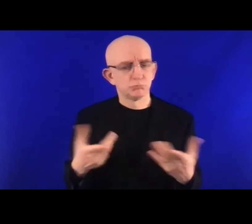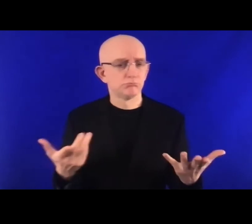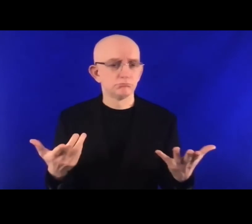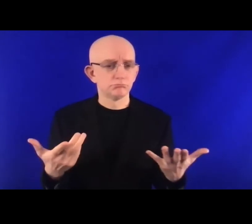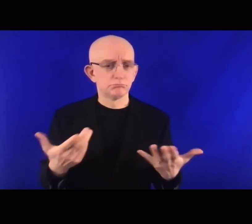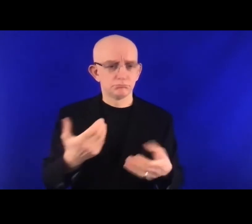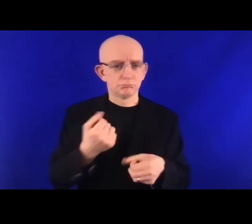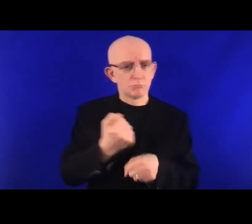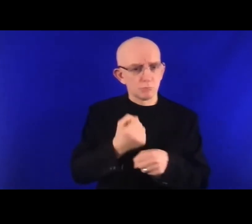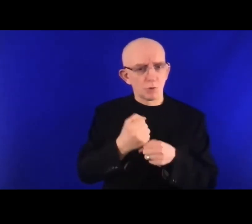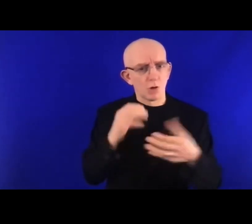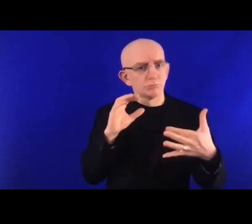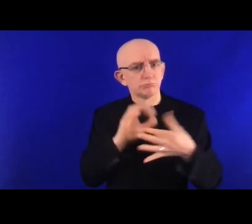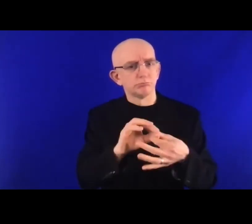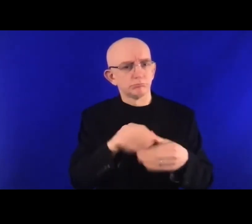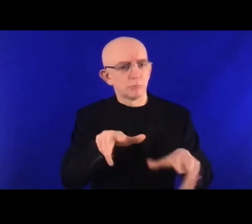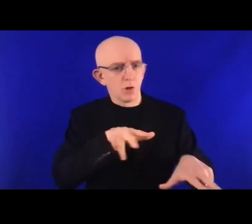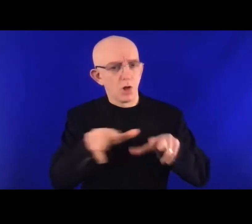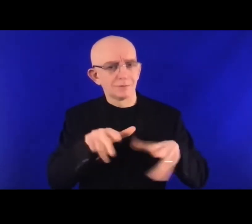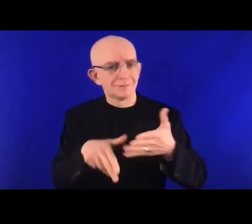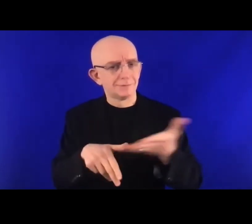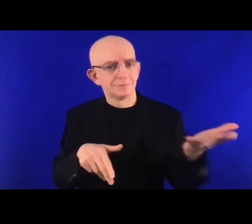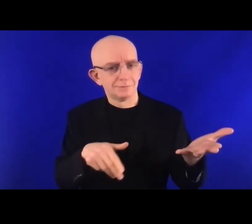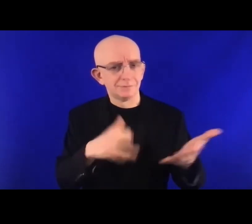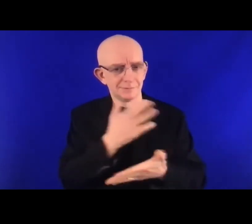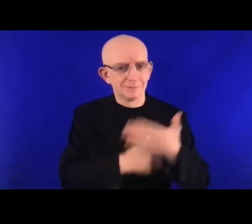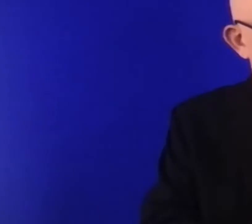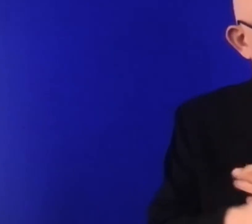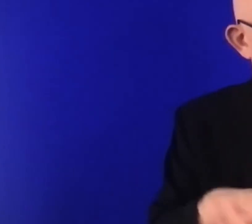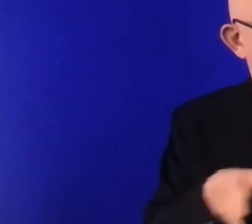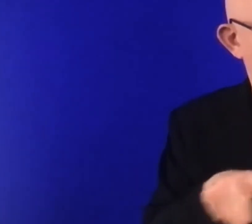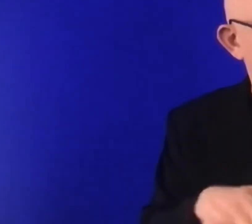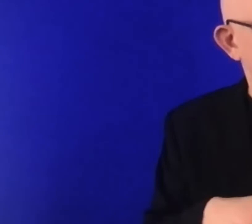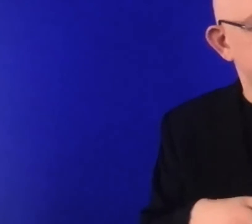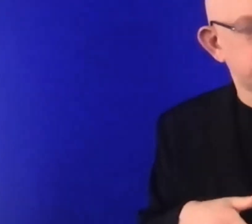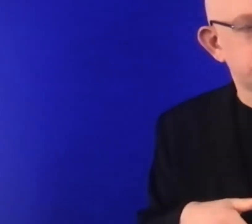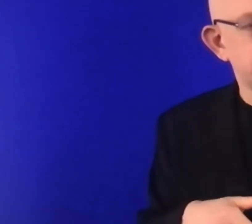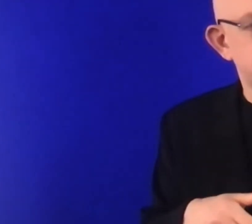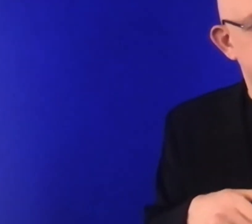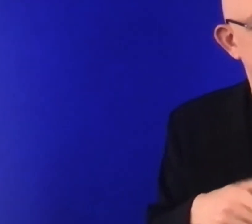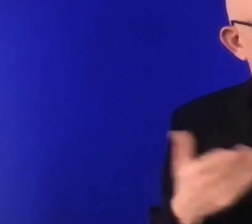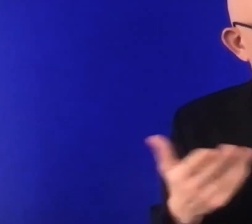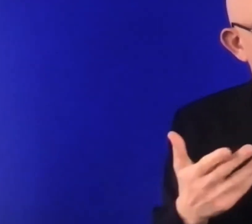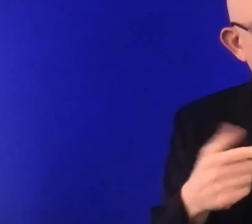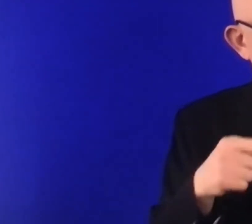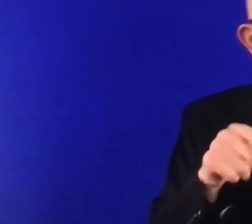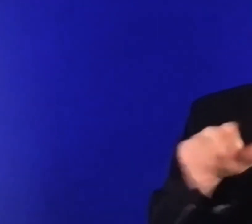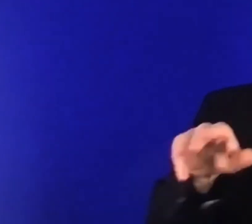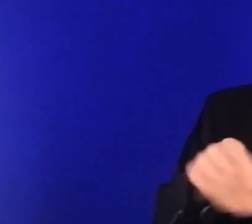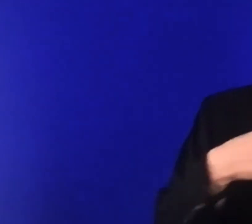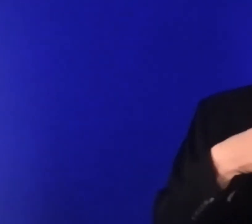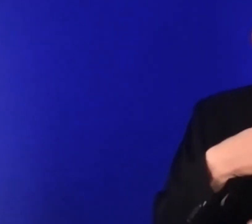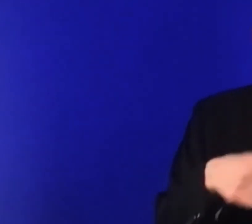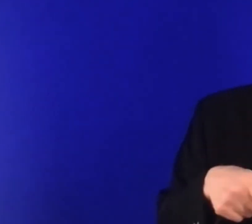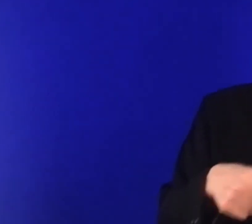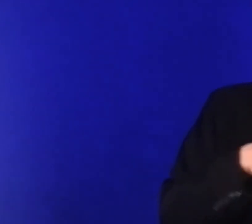to see what we can modify and demand of the states, bearing in mind the convention